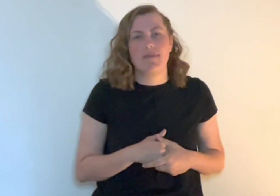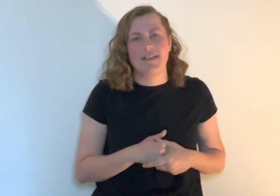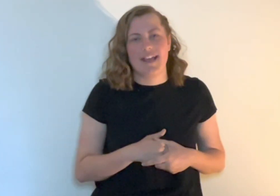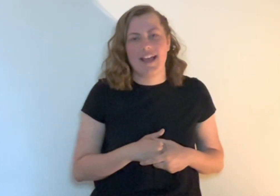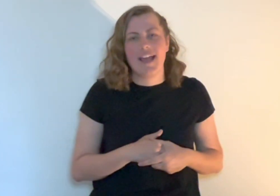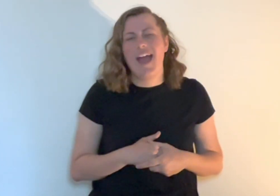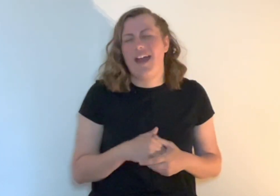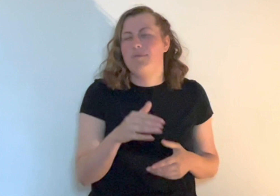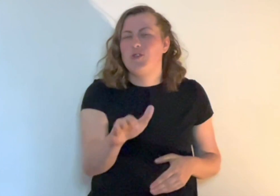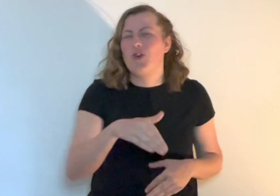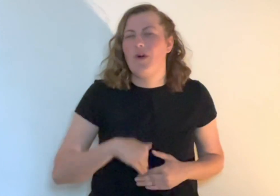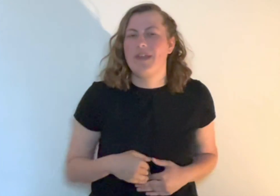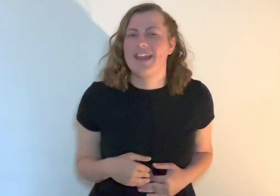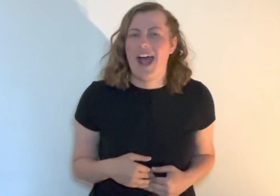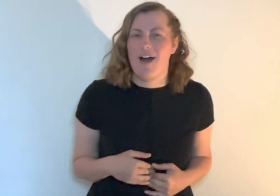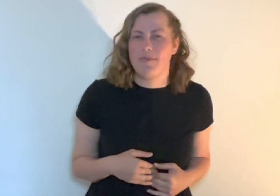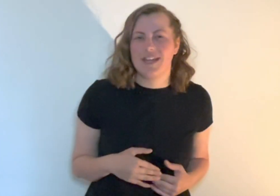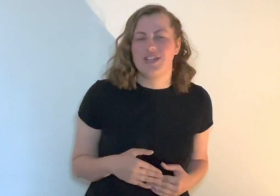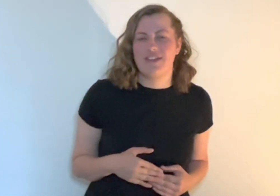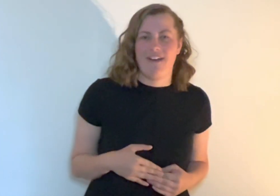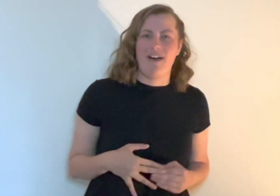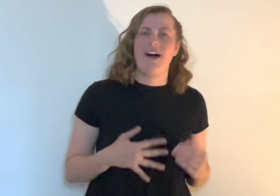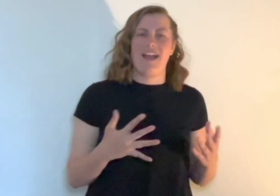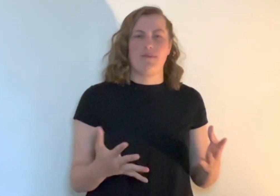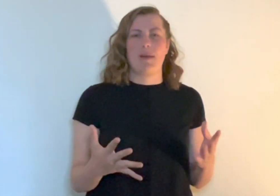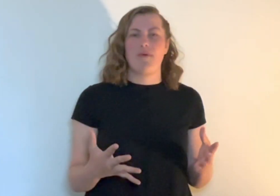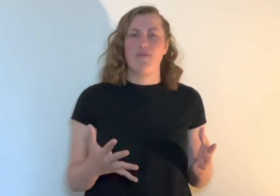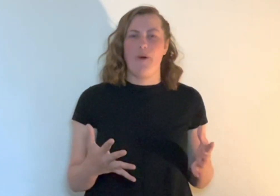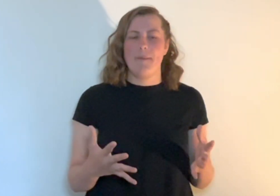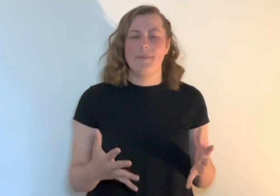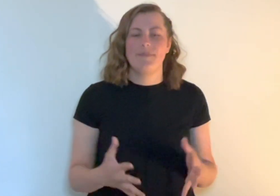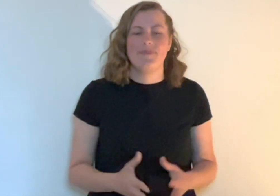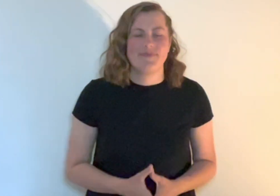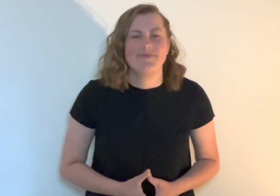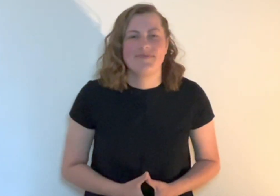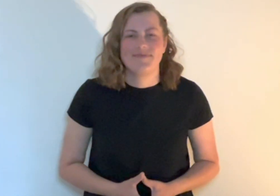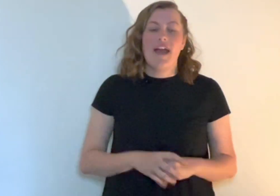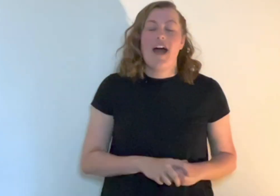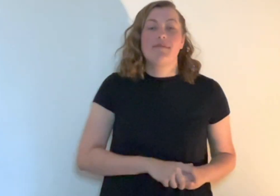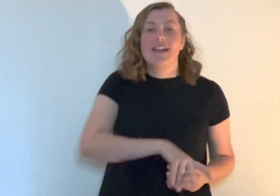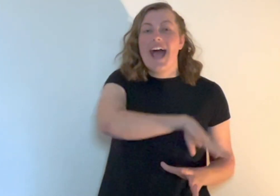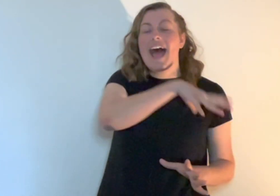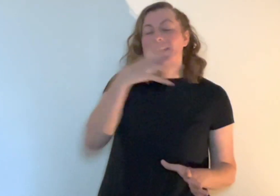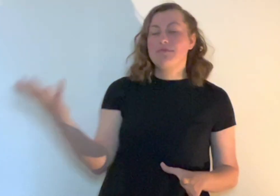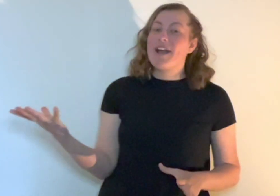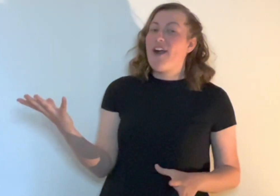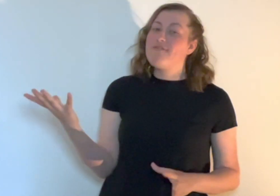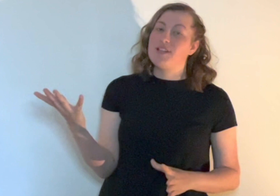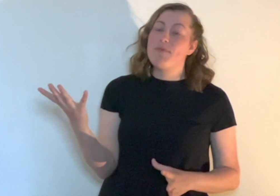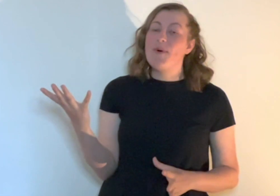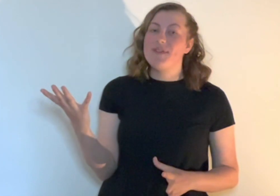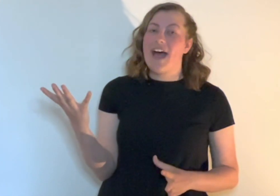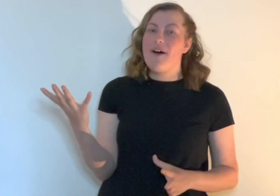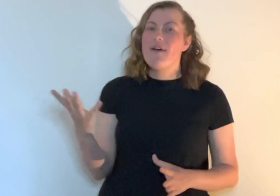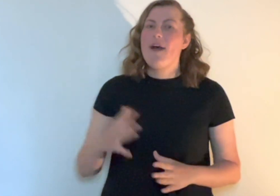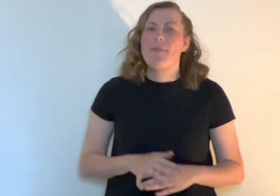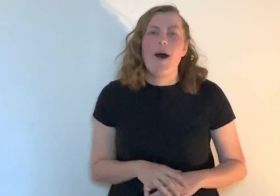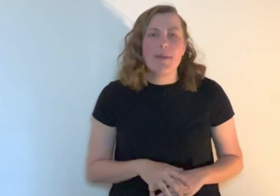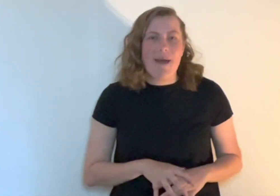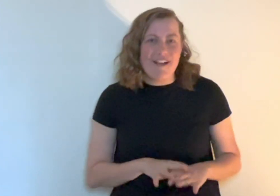music and i'm sure we can help each other out as we perform i'm going to hand back over to paul now but i'll be back